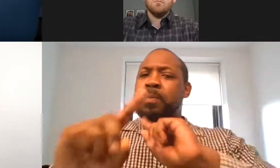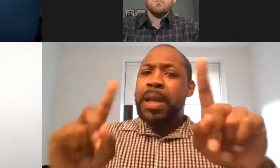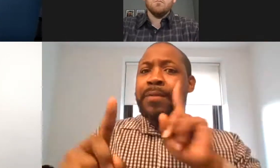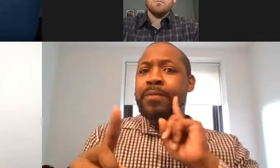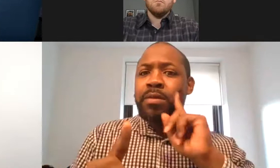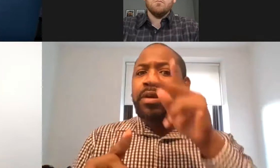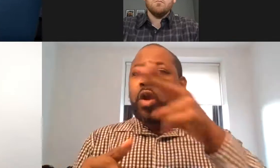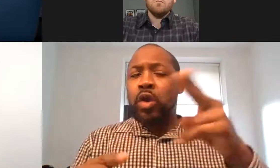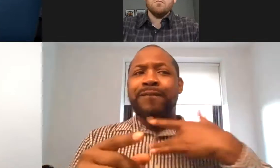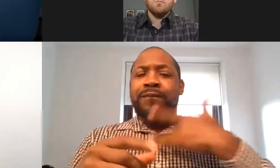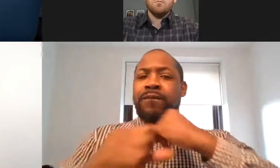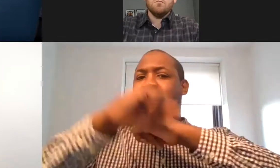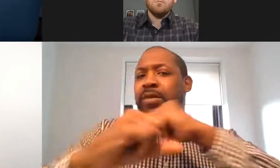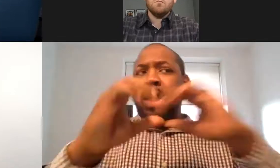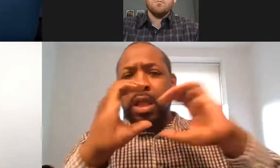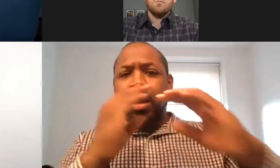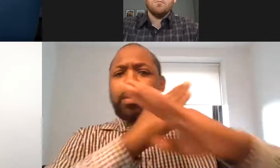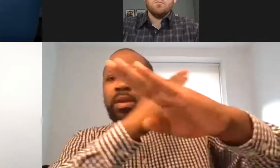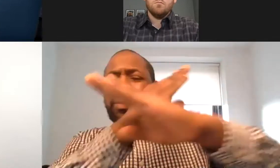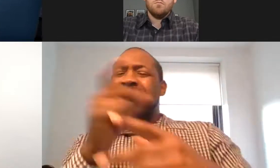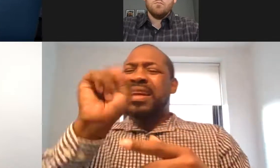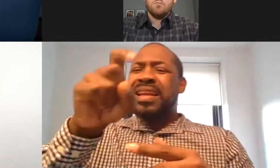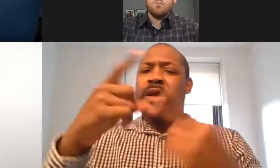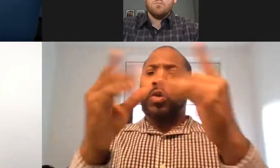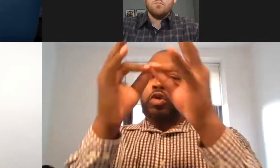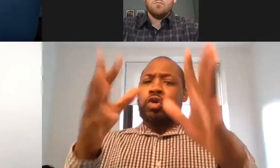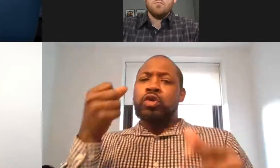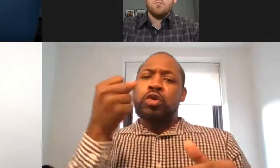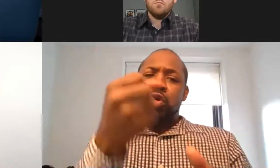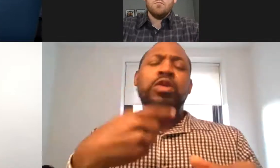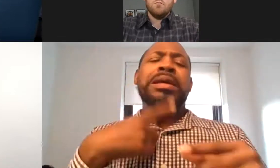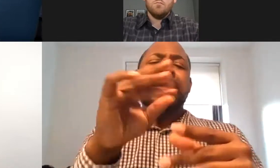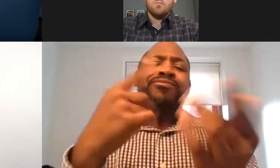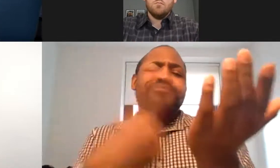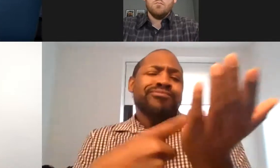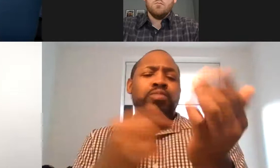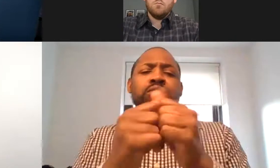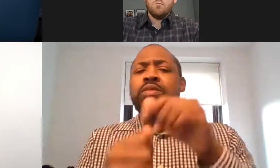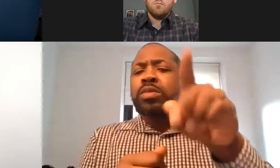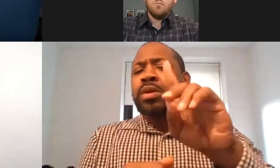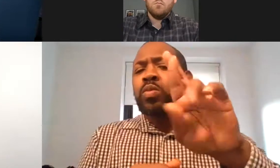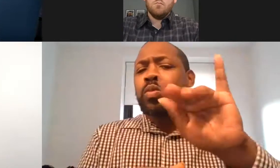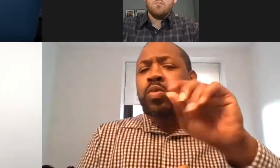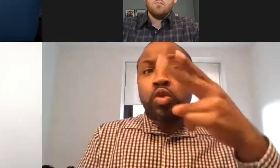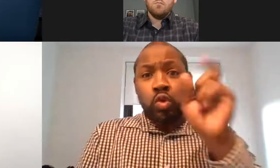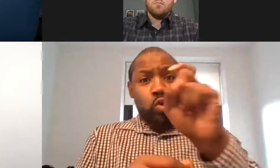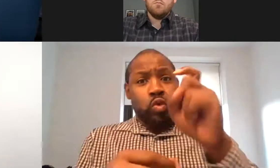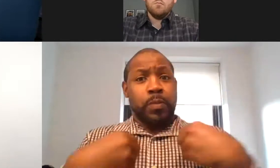but that duration of that meeting only takes 15 minutes. So within that 15 minutes, we really feel that there should be an interpreter there. So